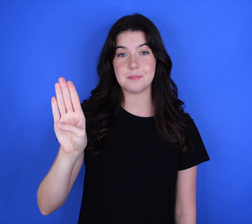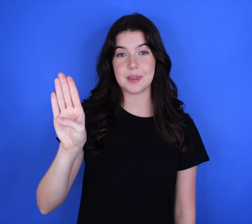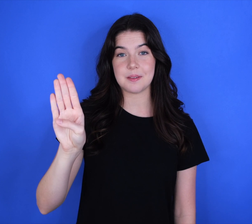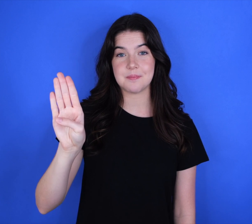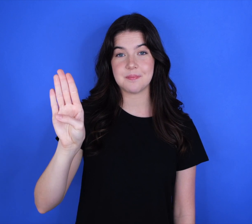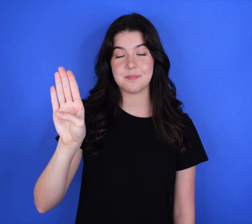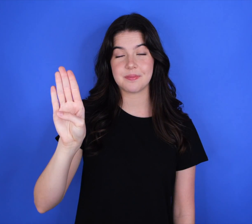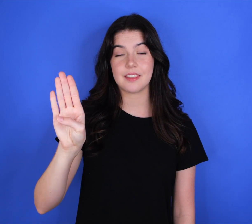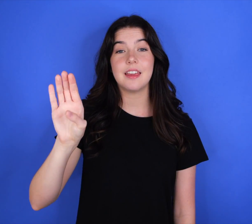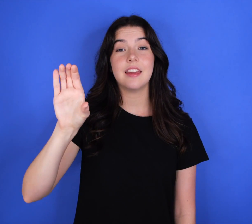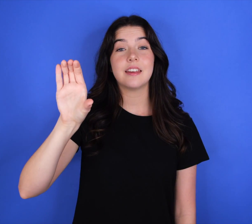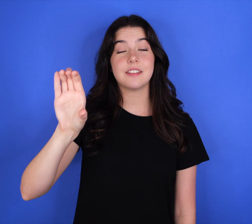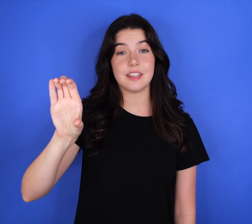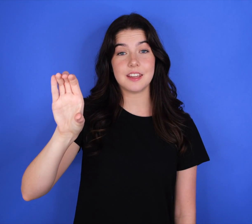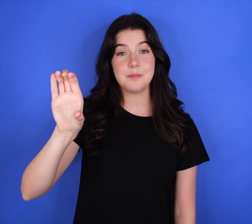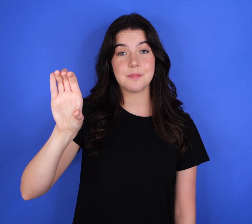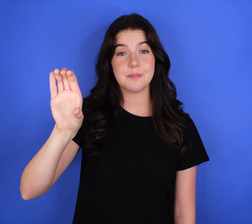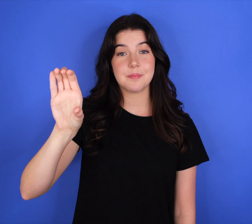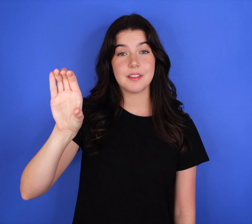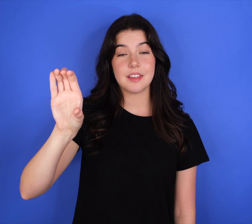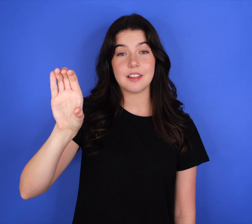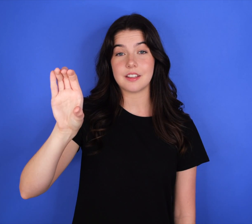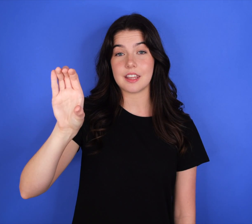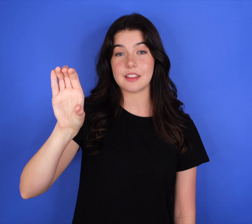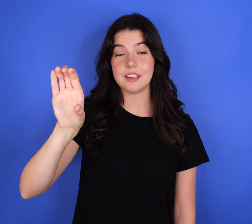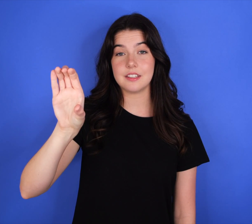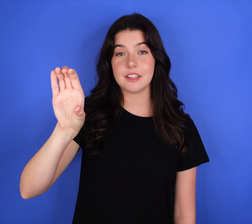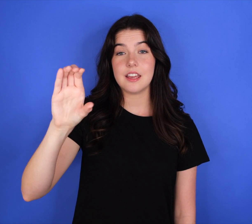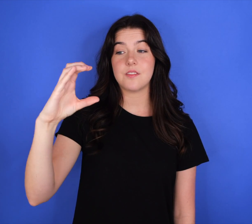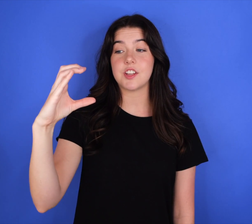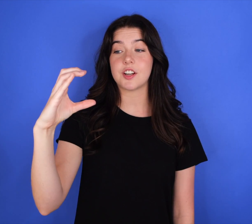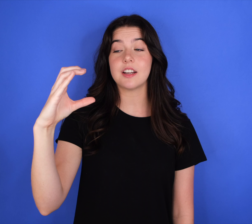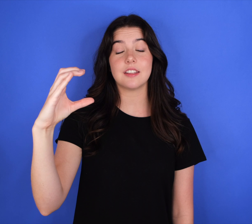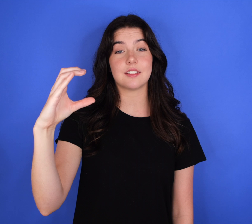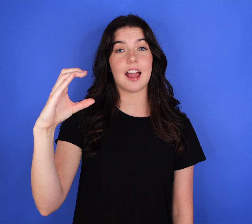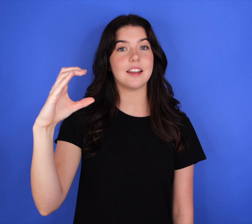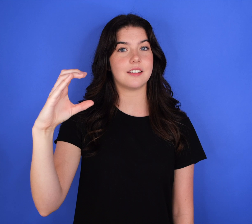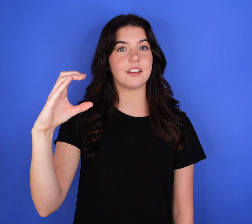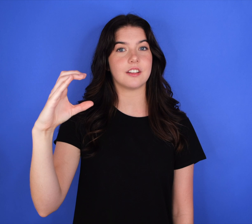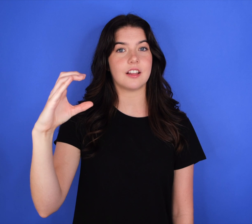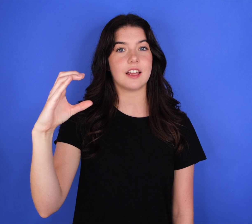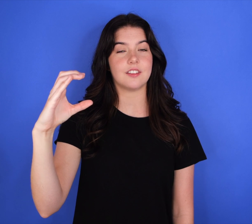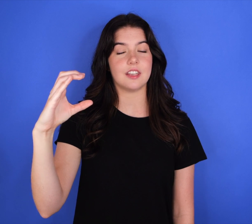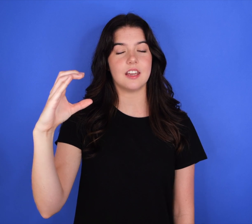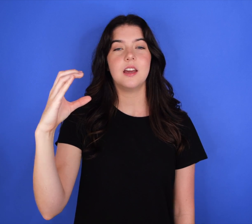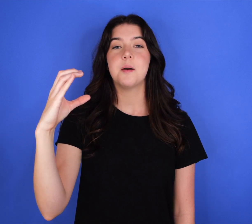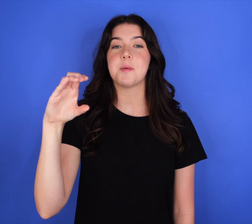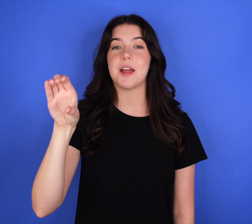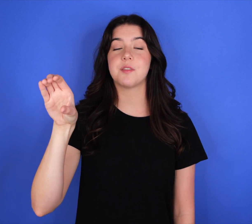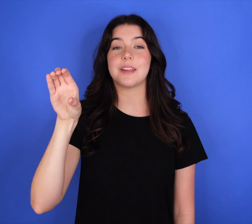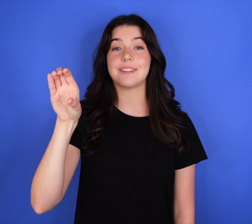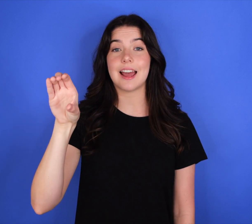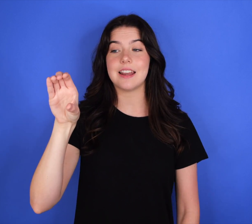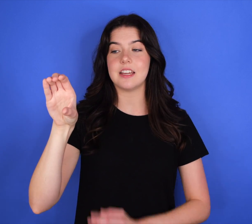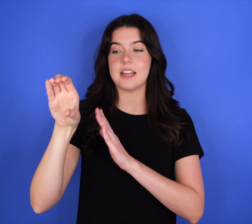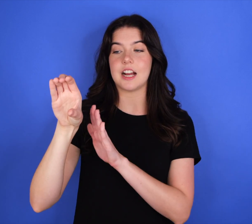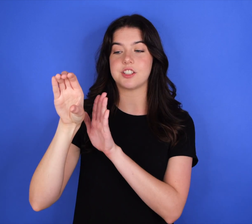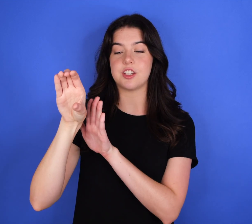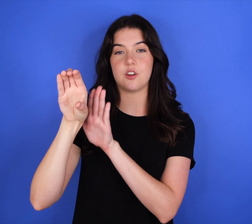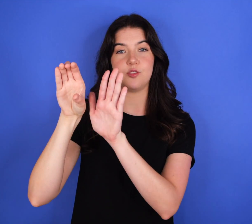B. C looks like this. If you turn it to the side, it does look like a C, but whenever we sign it, it actually goes